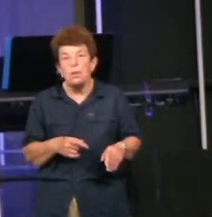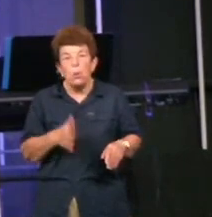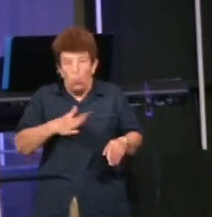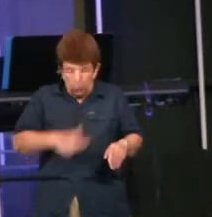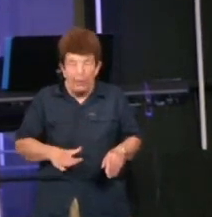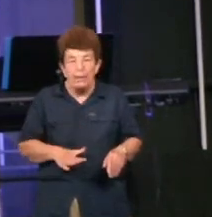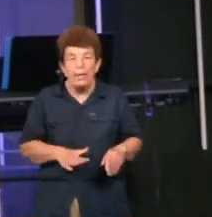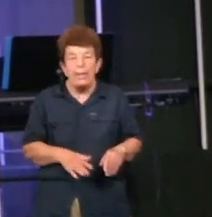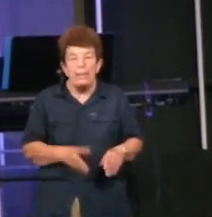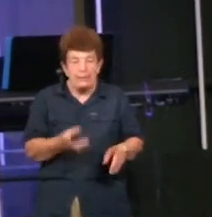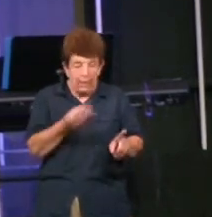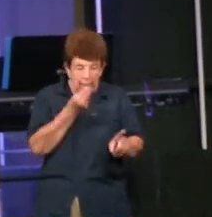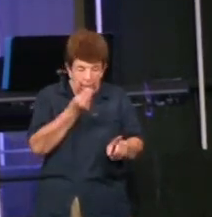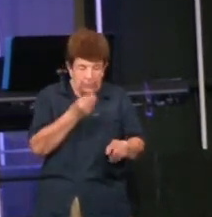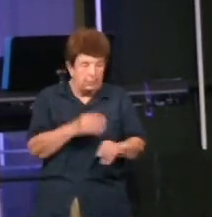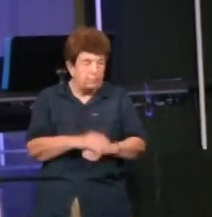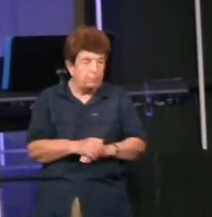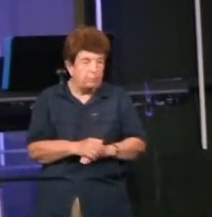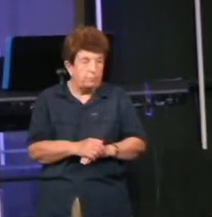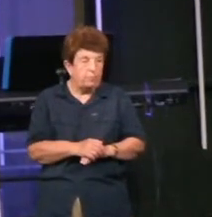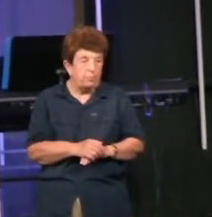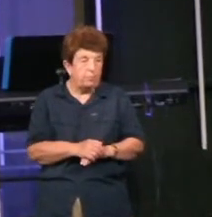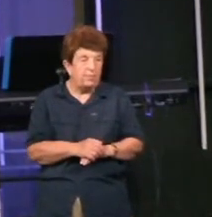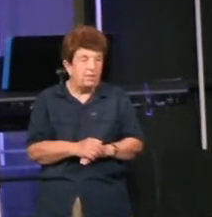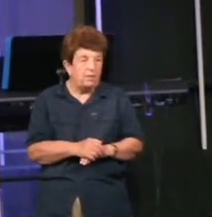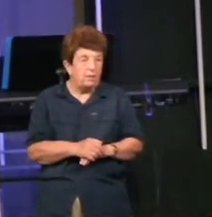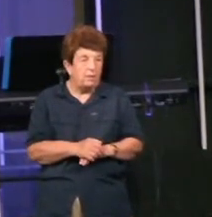we need to eat.